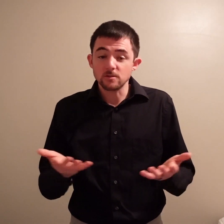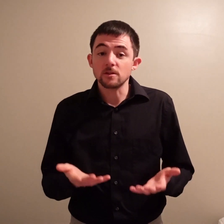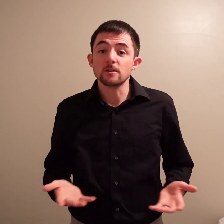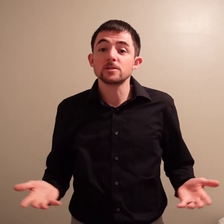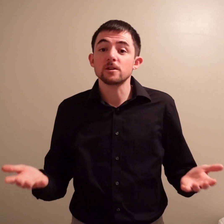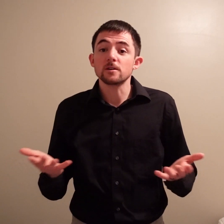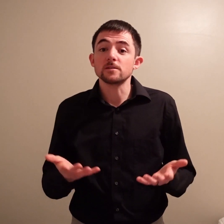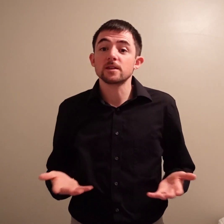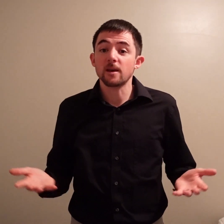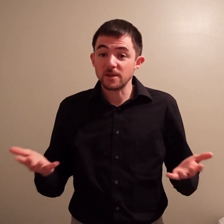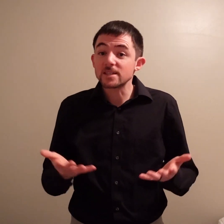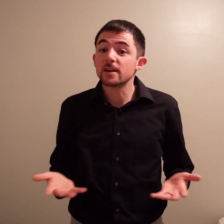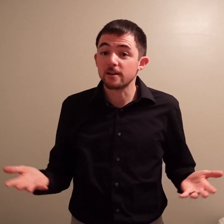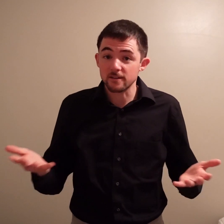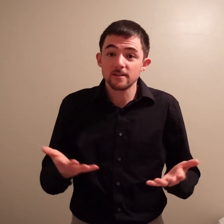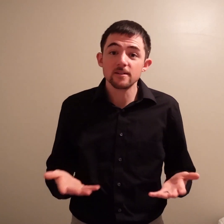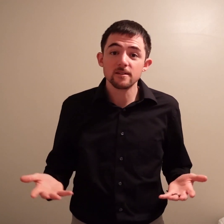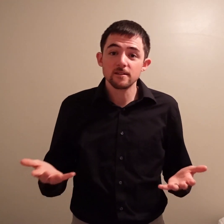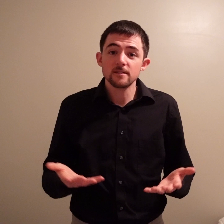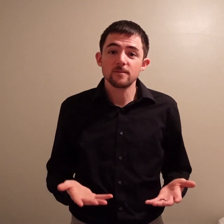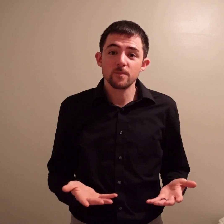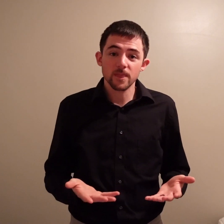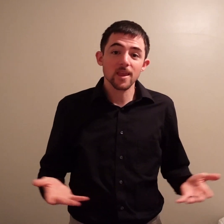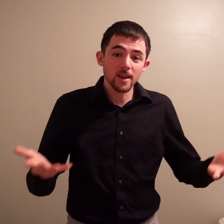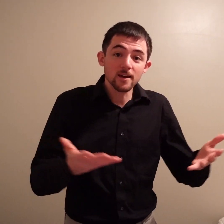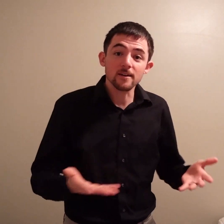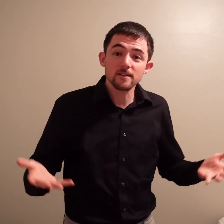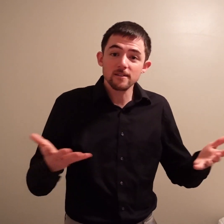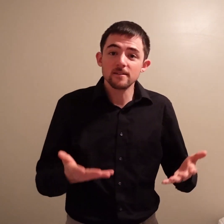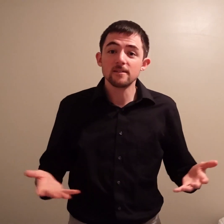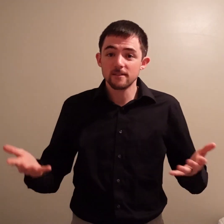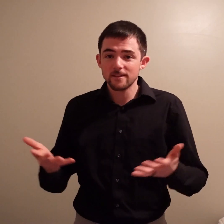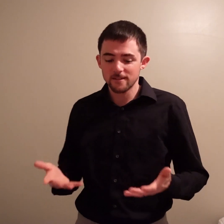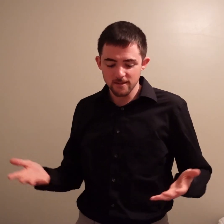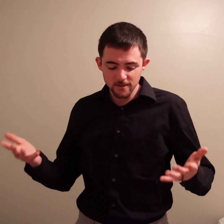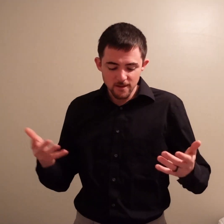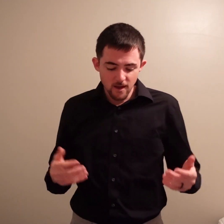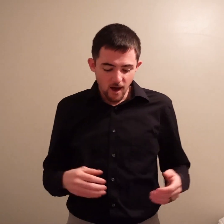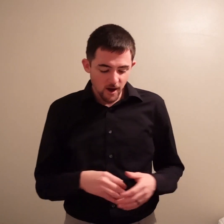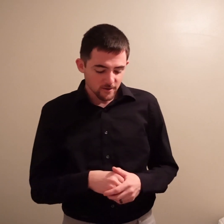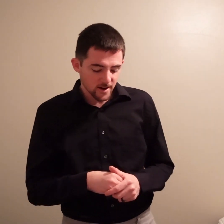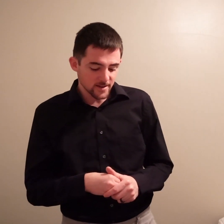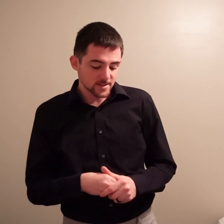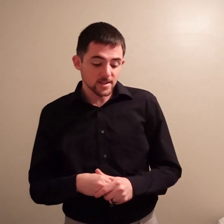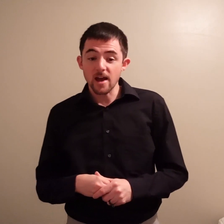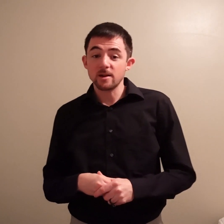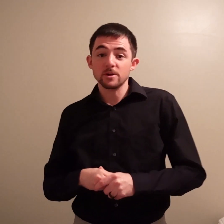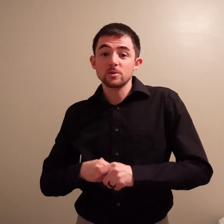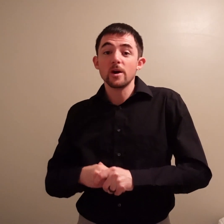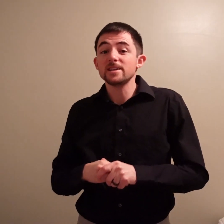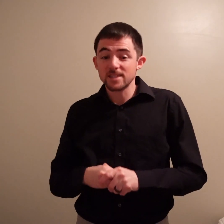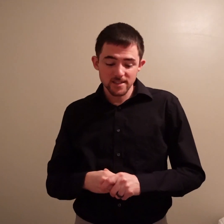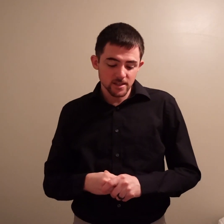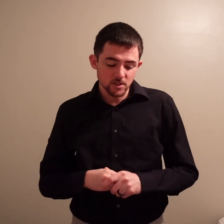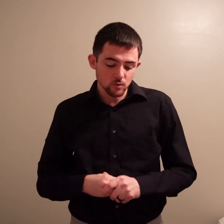little circles. That means here, here. All right, sign number 26 is